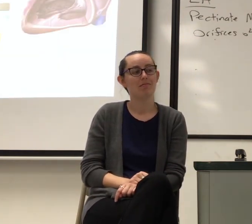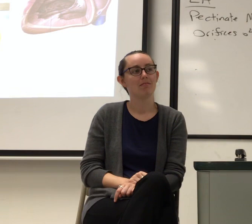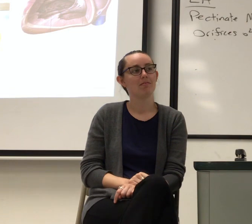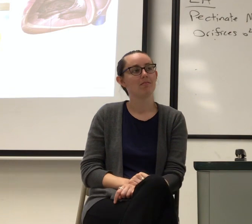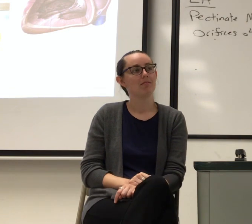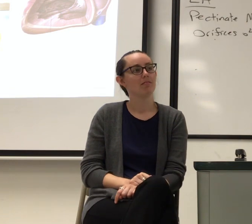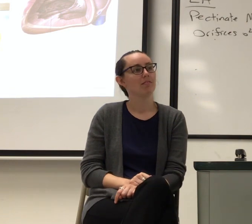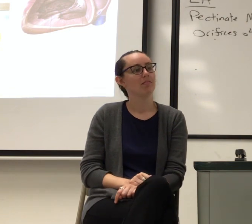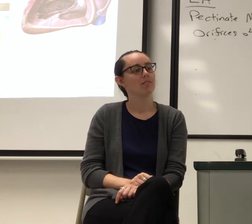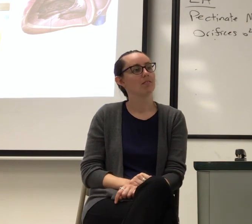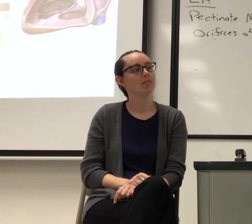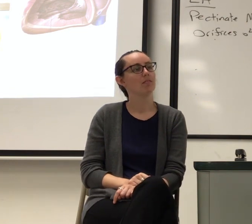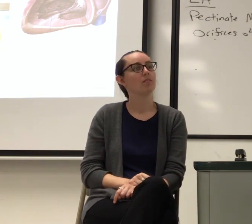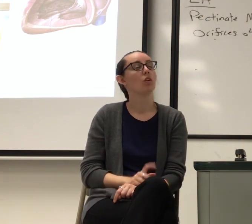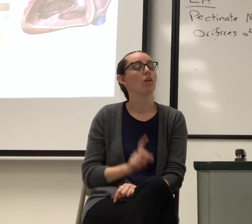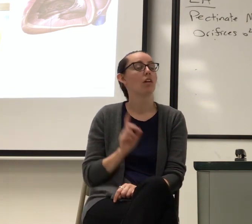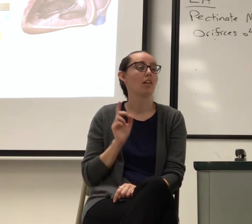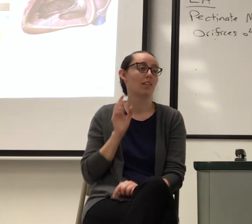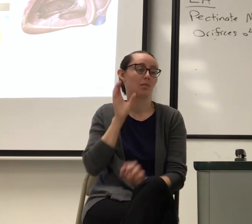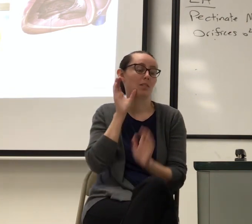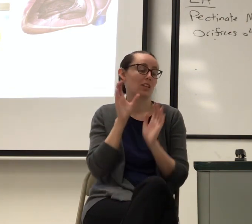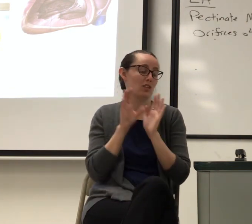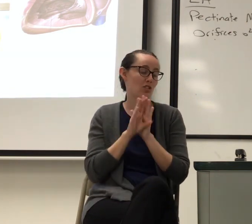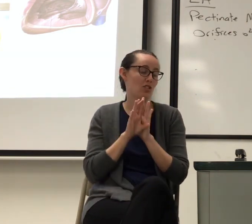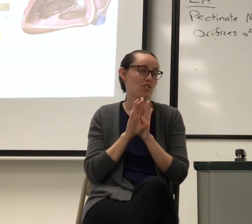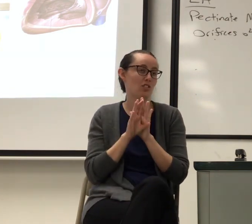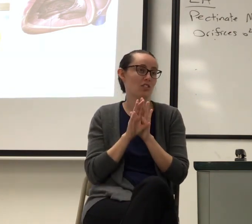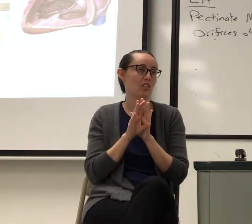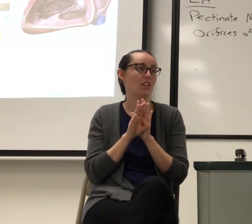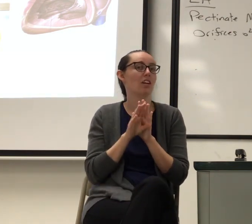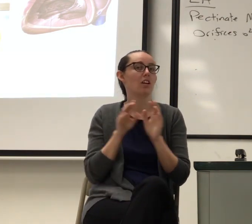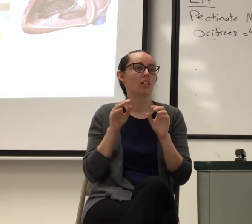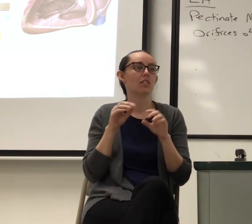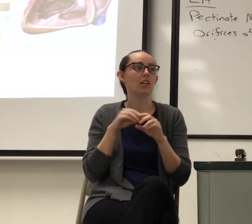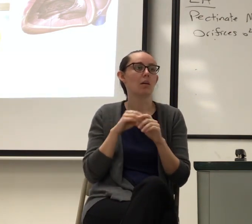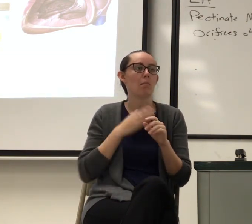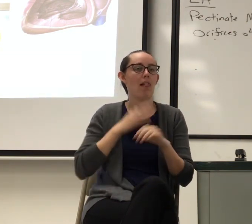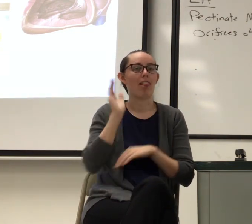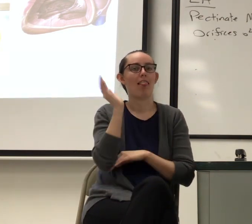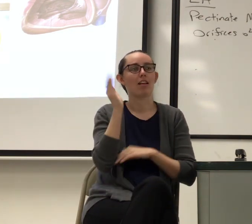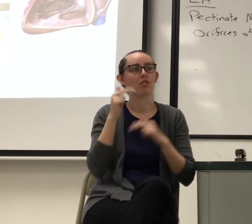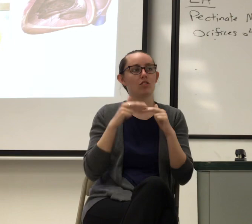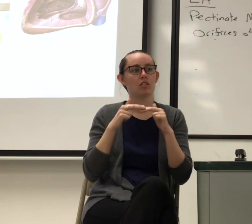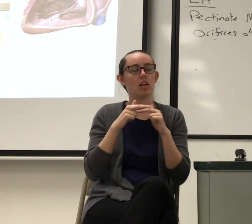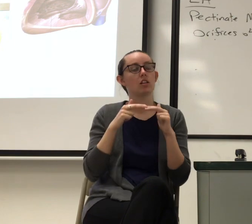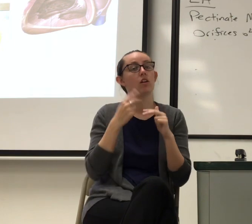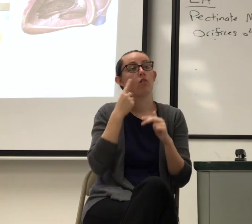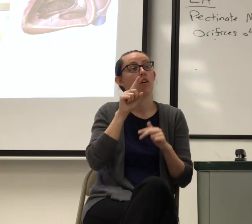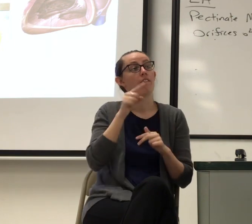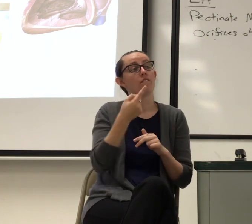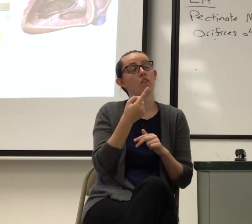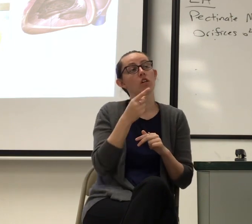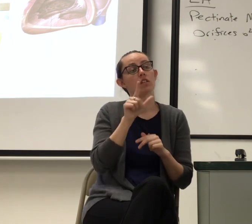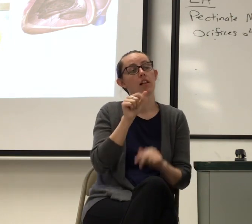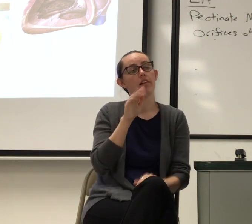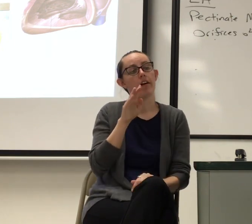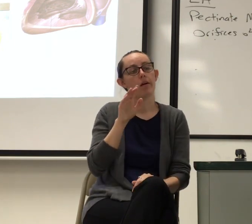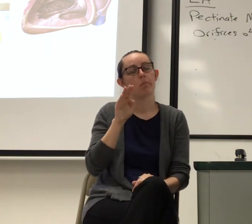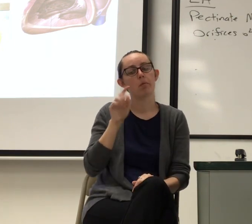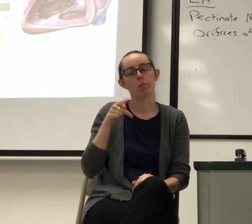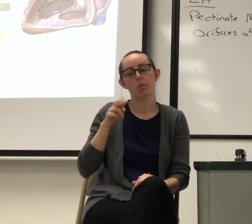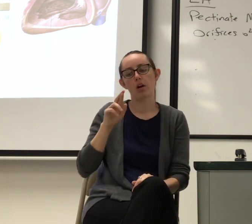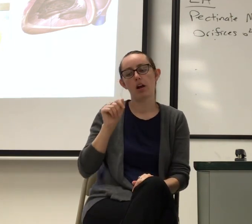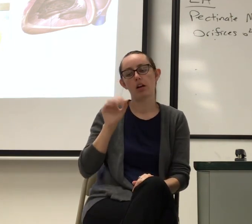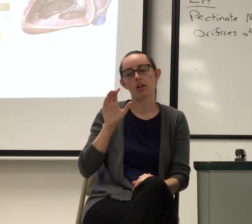And by the way, so these pictures that I have in my lecture slides, for the first practical, I used pictures